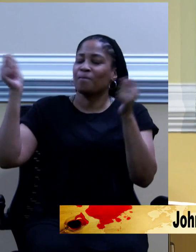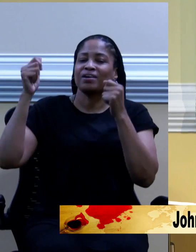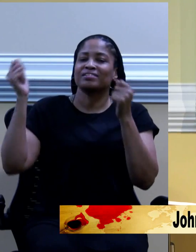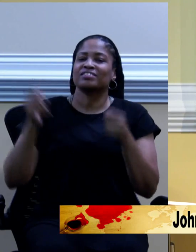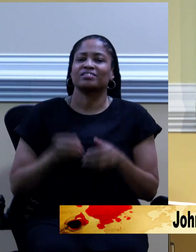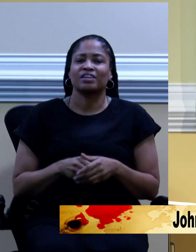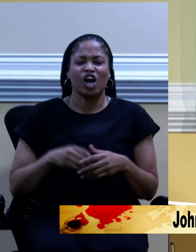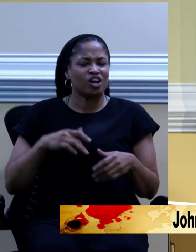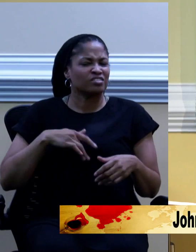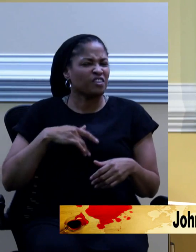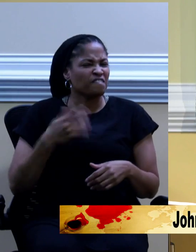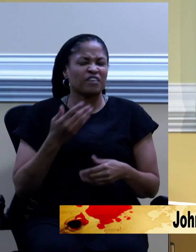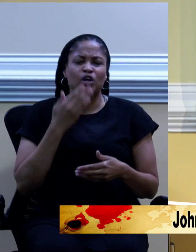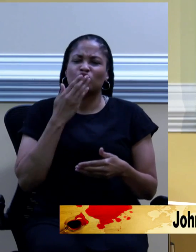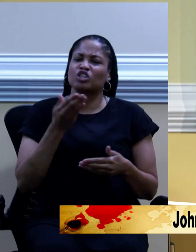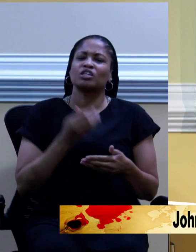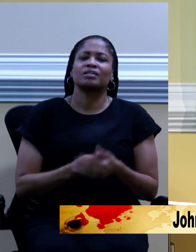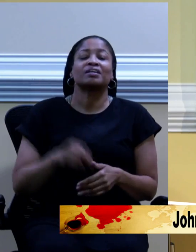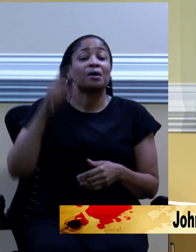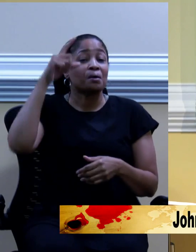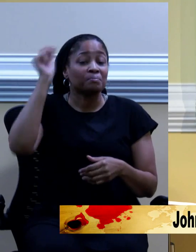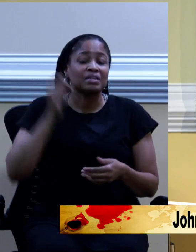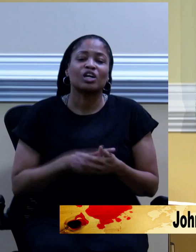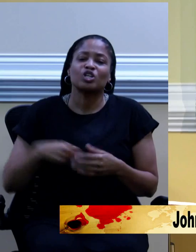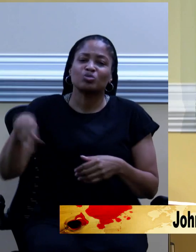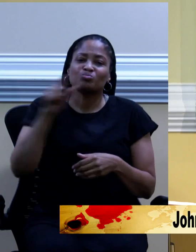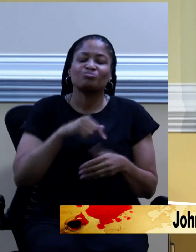his commandment. Yes, sir. Another time.